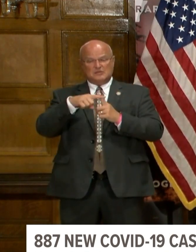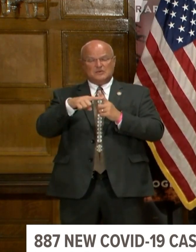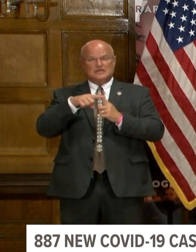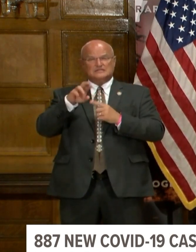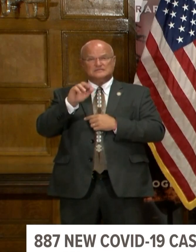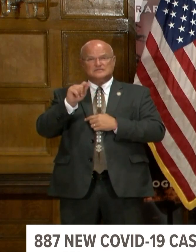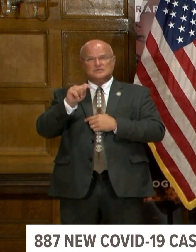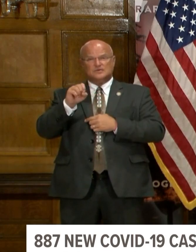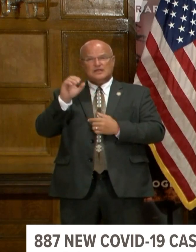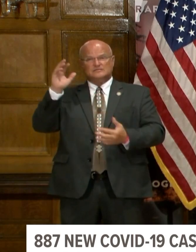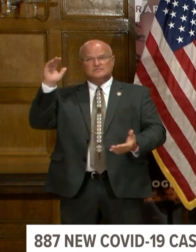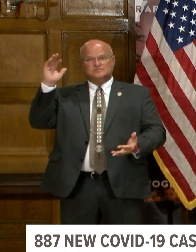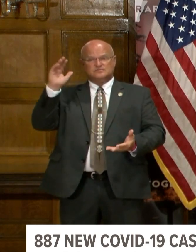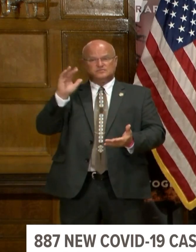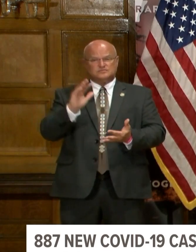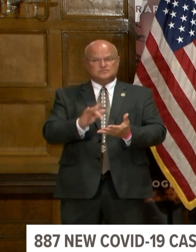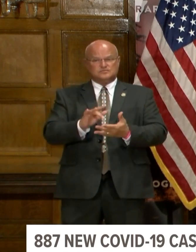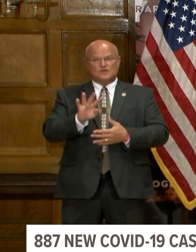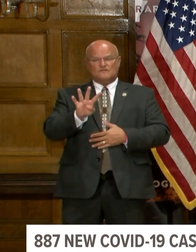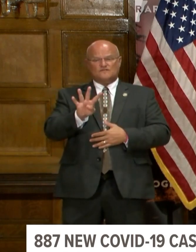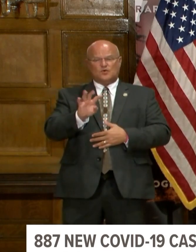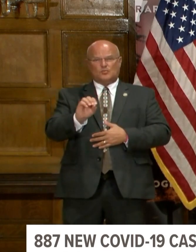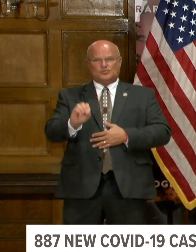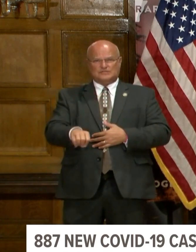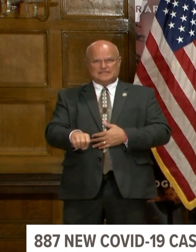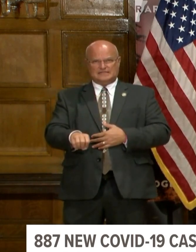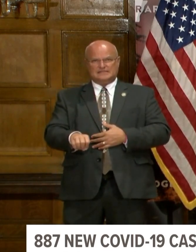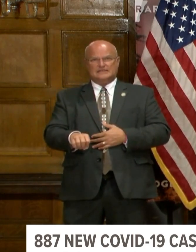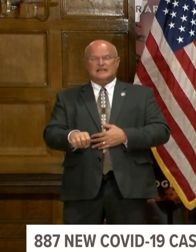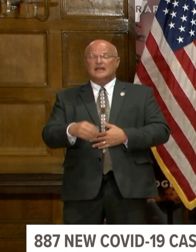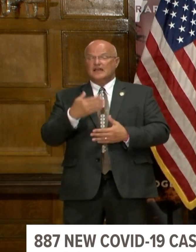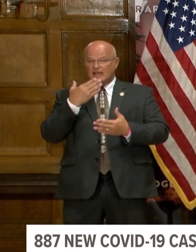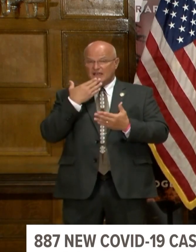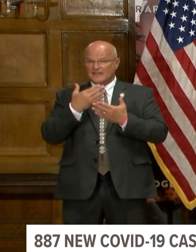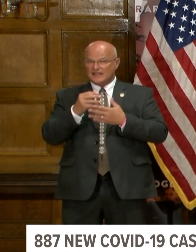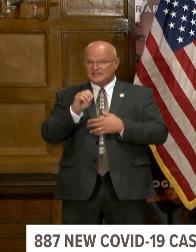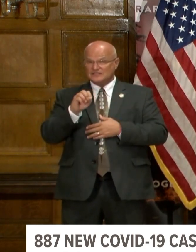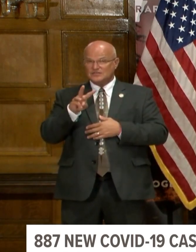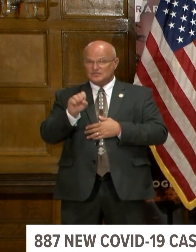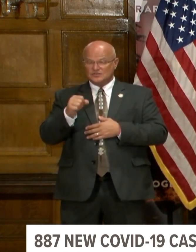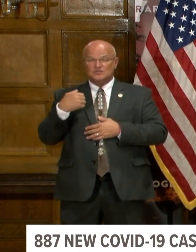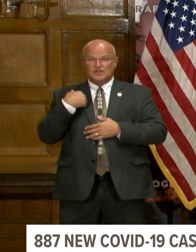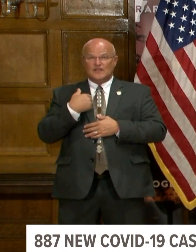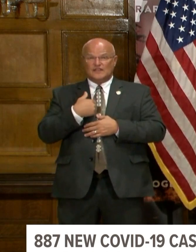positivity rate has been reduced to 4%. And so that's encouraging news that we are